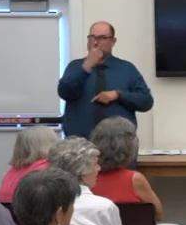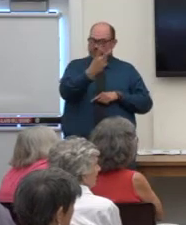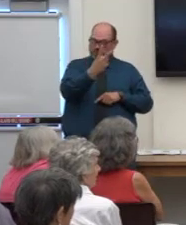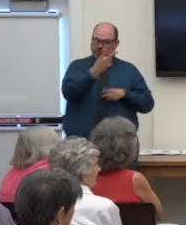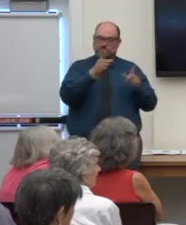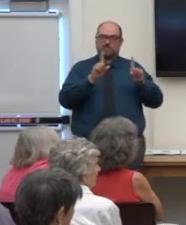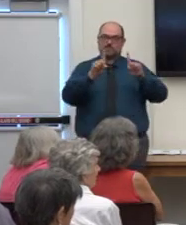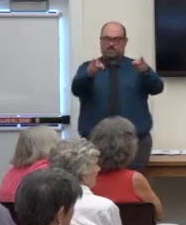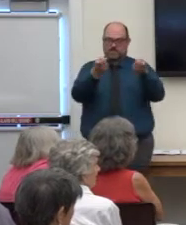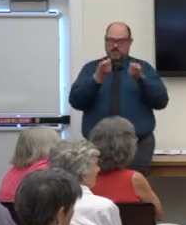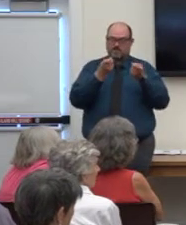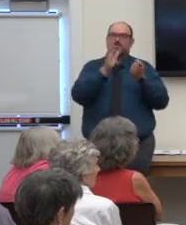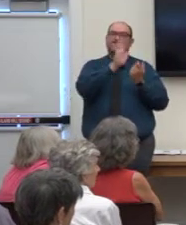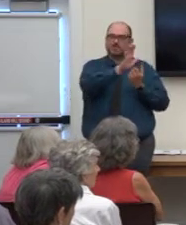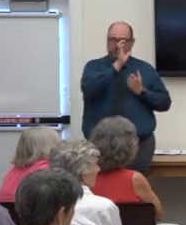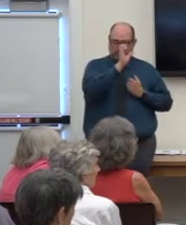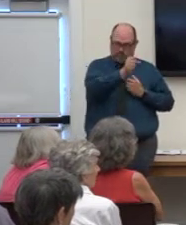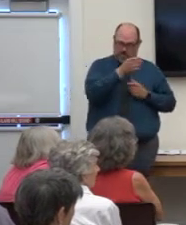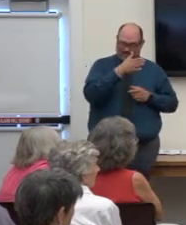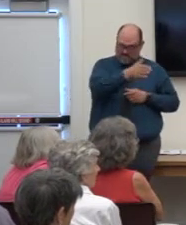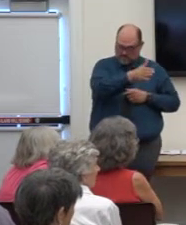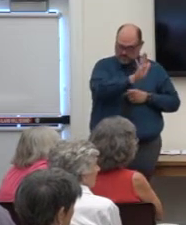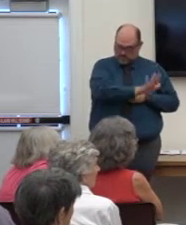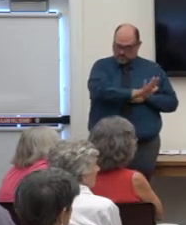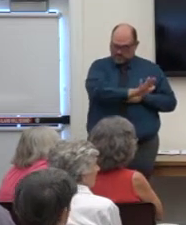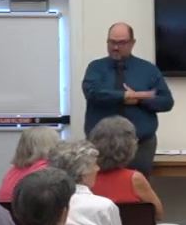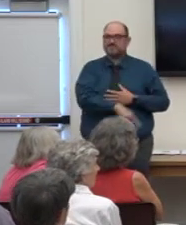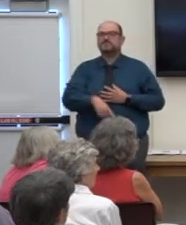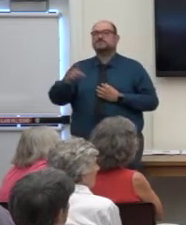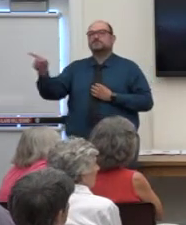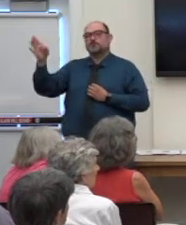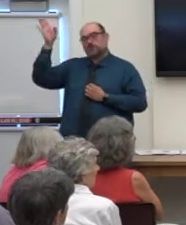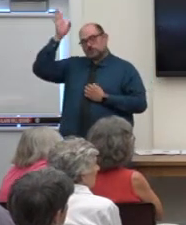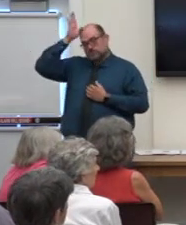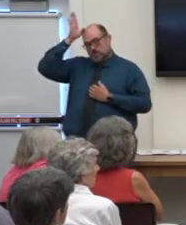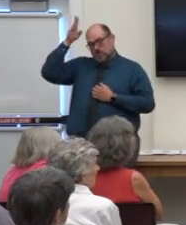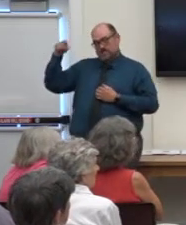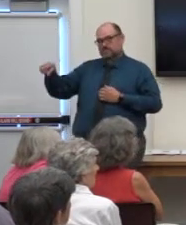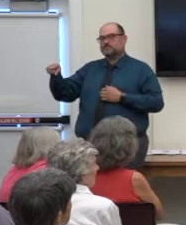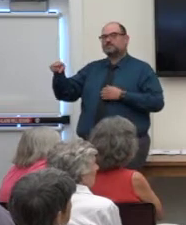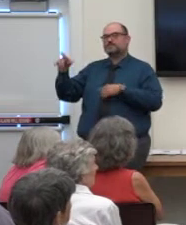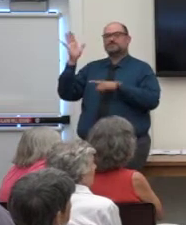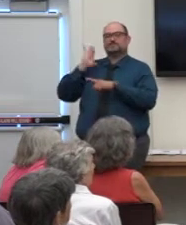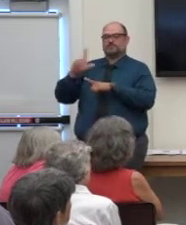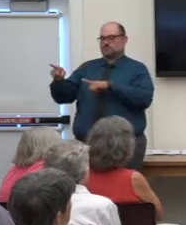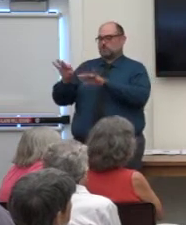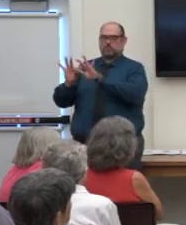to get and it would give you money or something to eat. And sharks at that point were considered worthless.